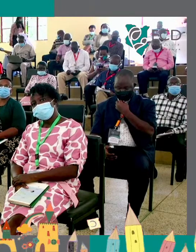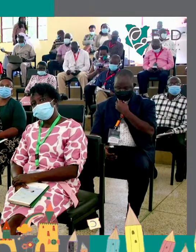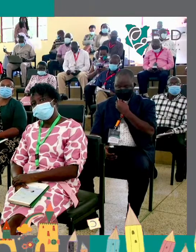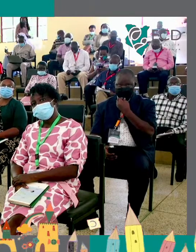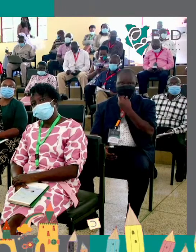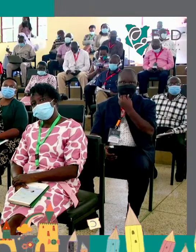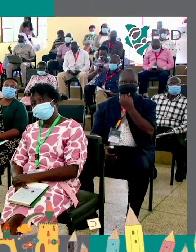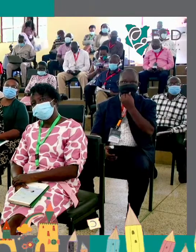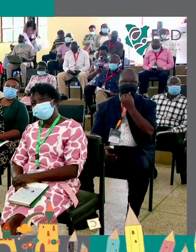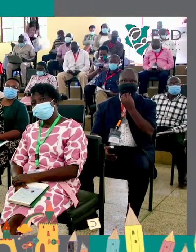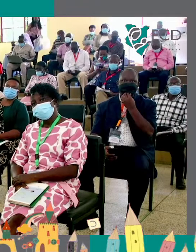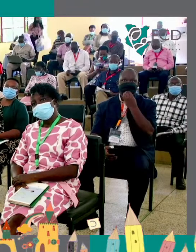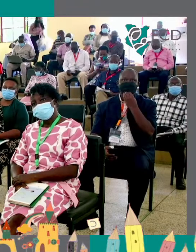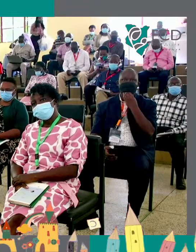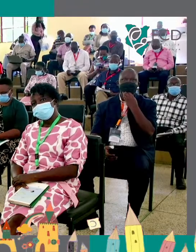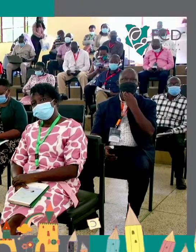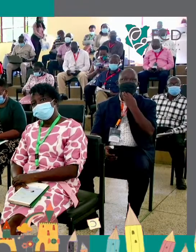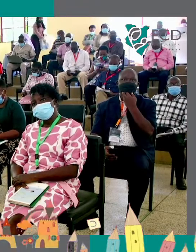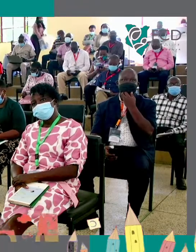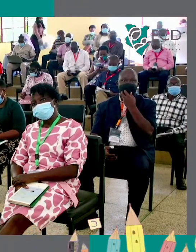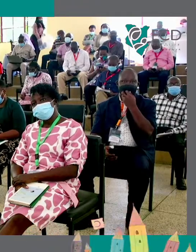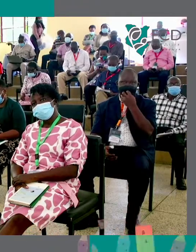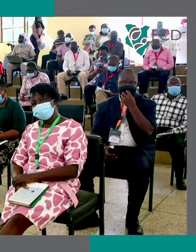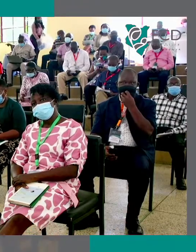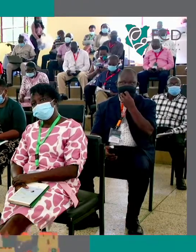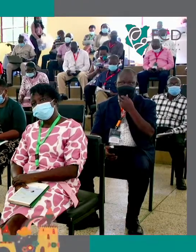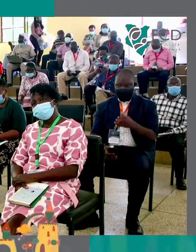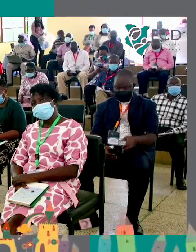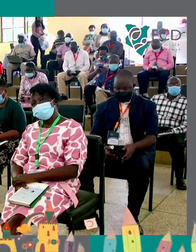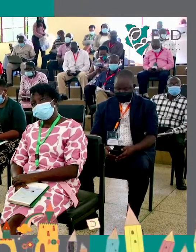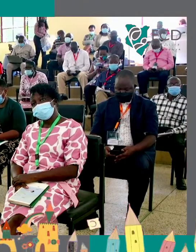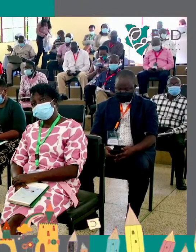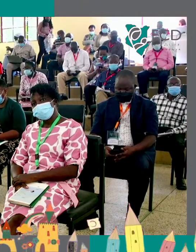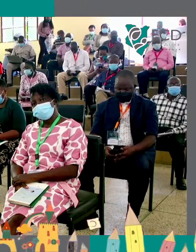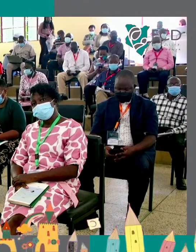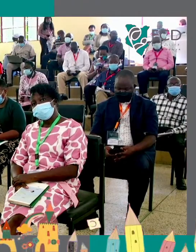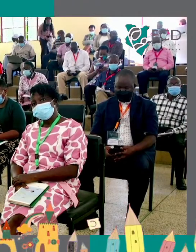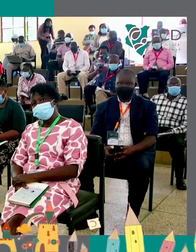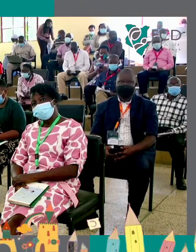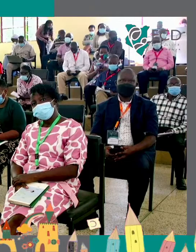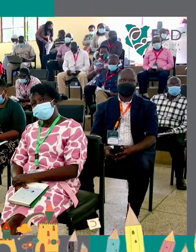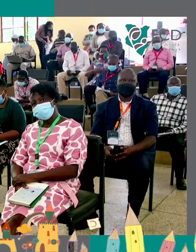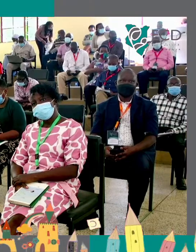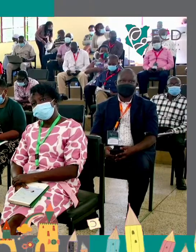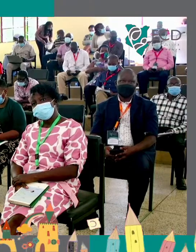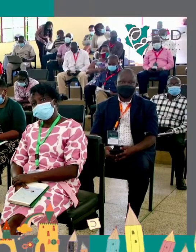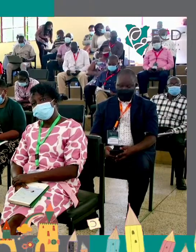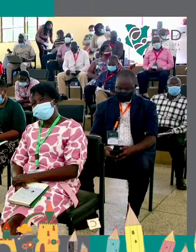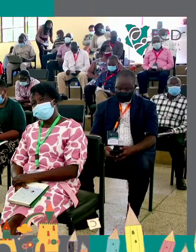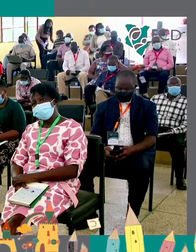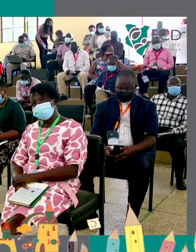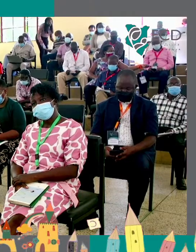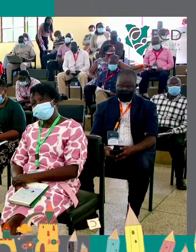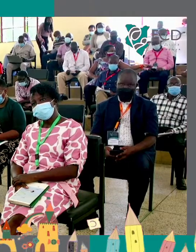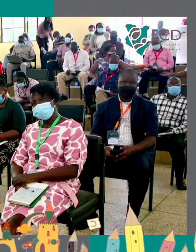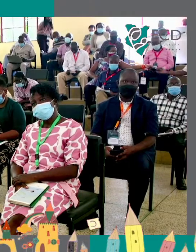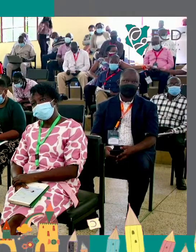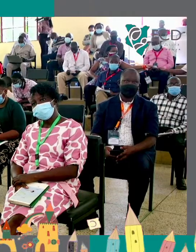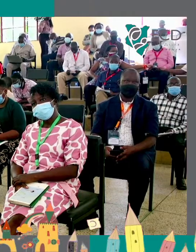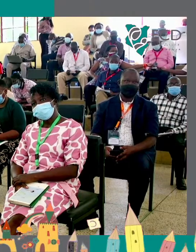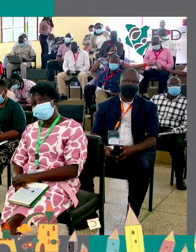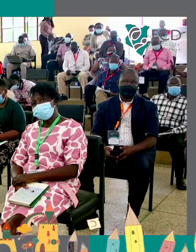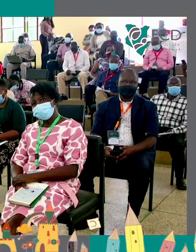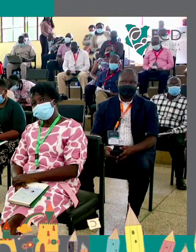That's a soldier in uniform. These children get militarized. They will squat, they will